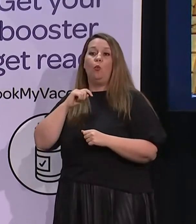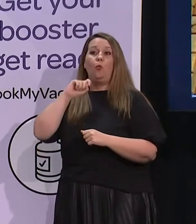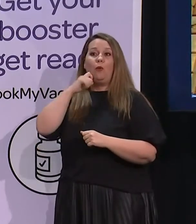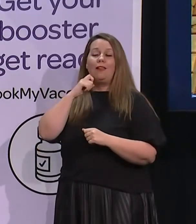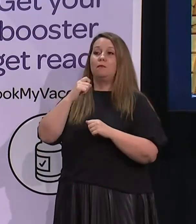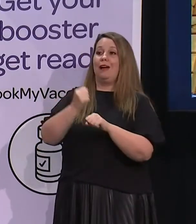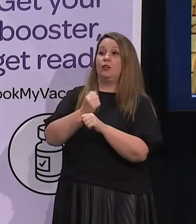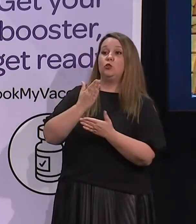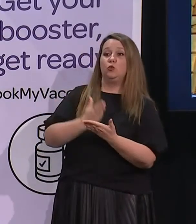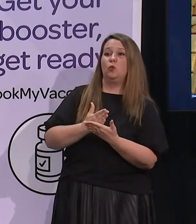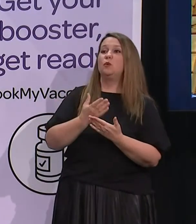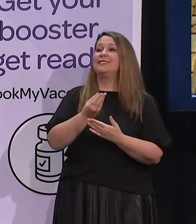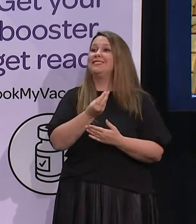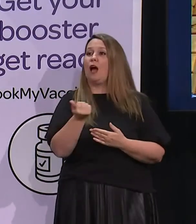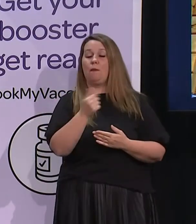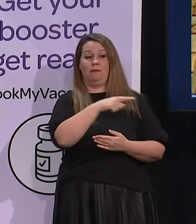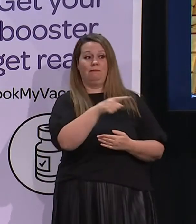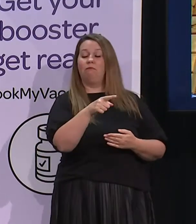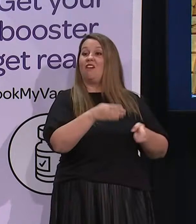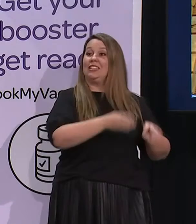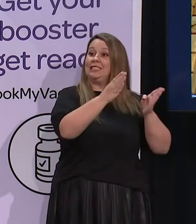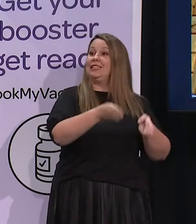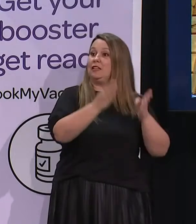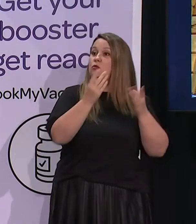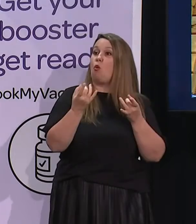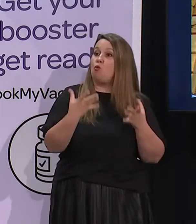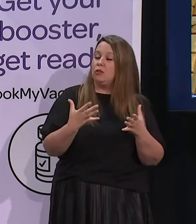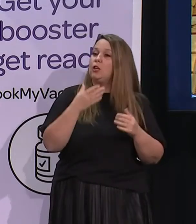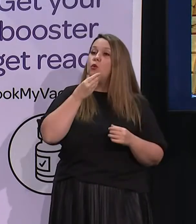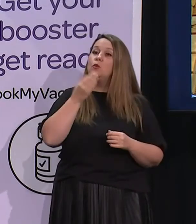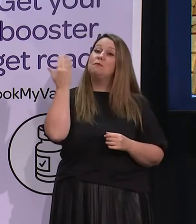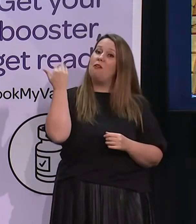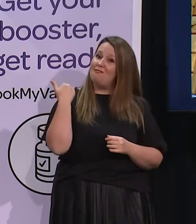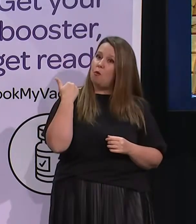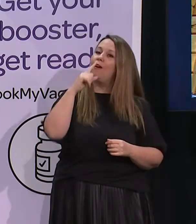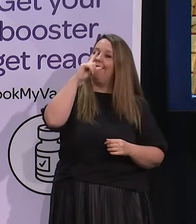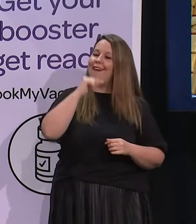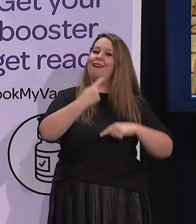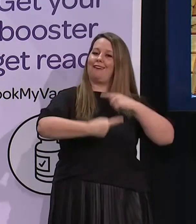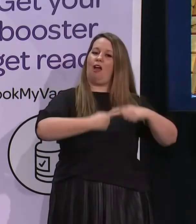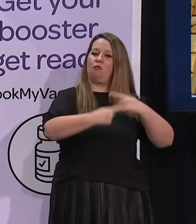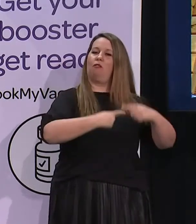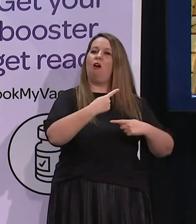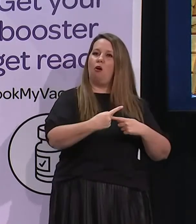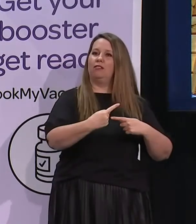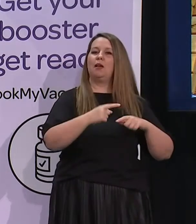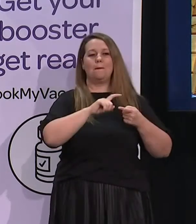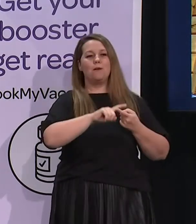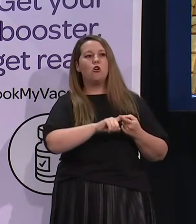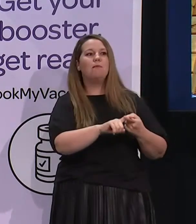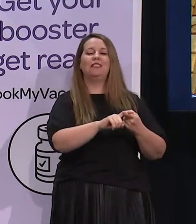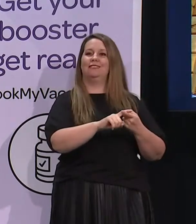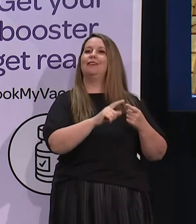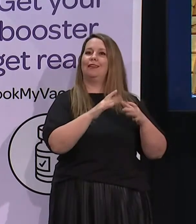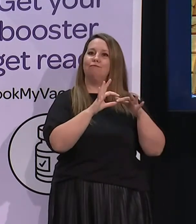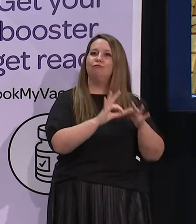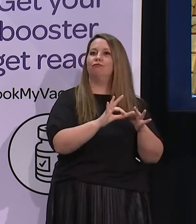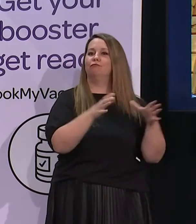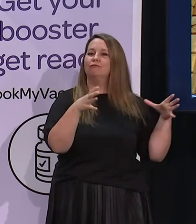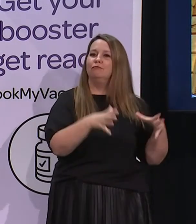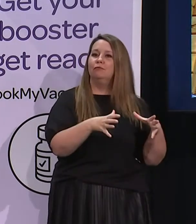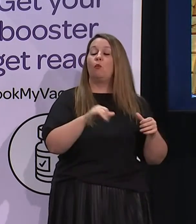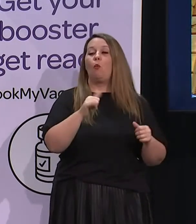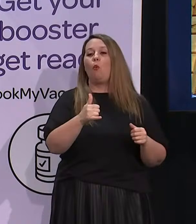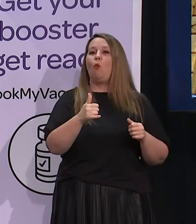may have used already, which may become part of our permanent network, versus whether or not we have lease arrangements as well. So we're working